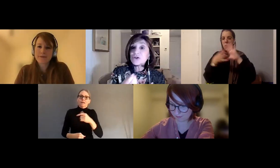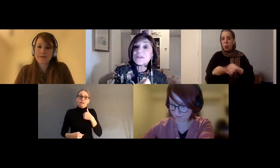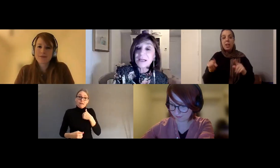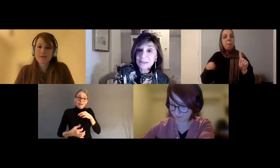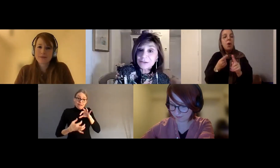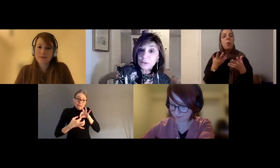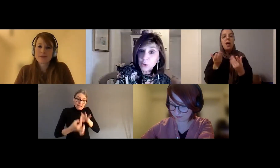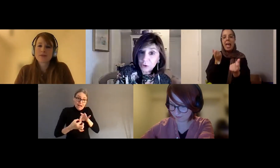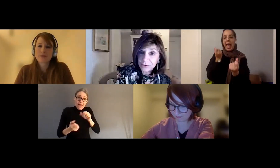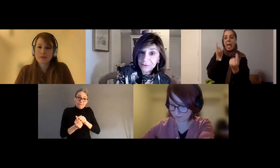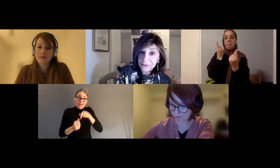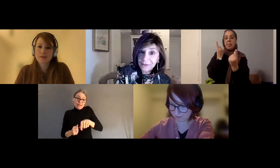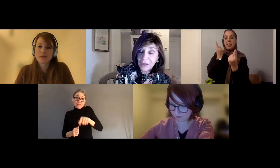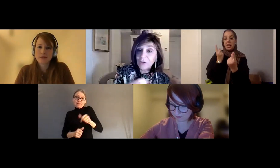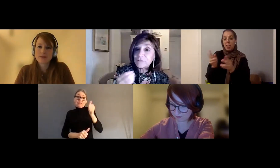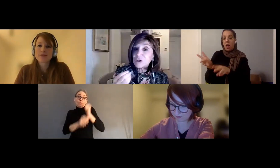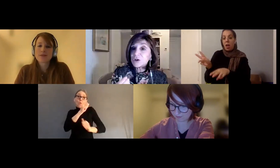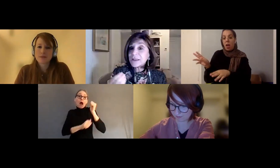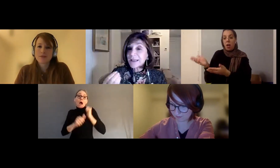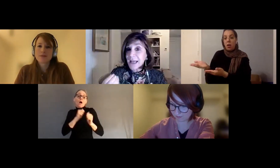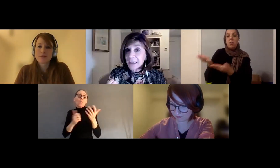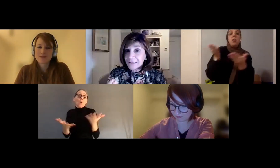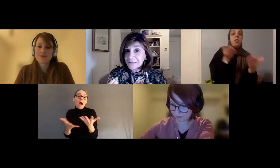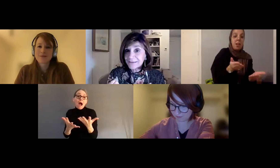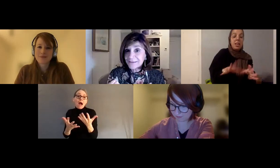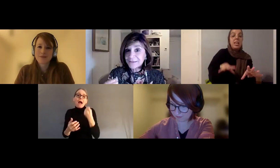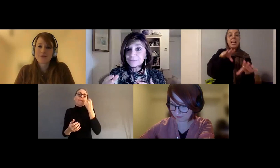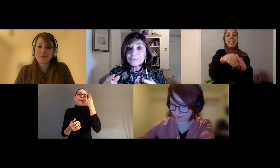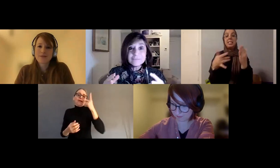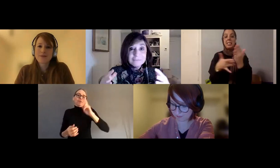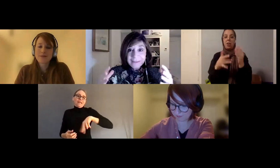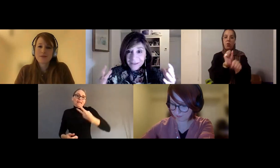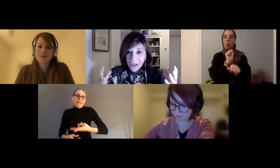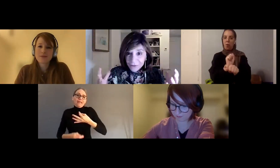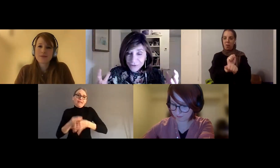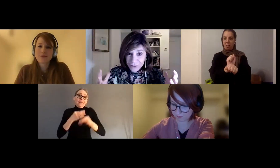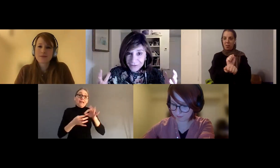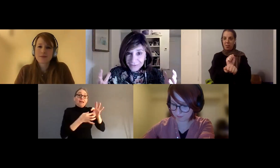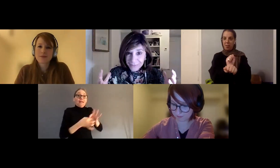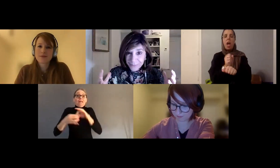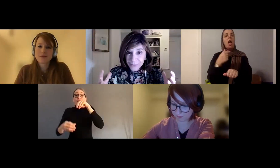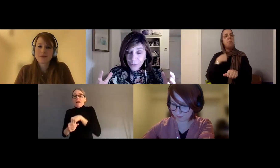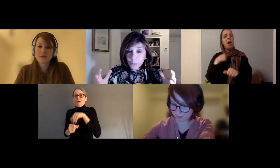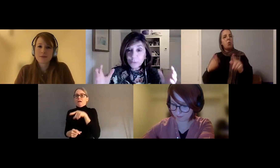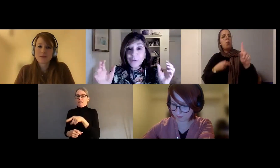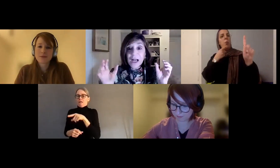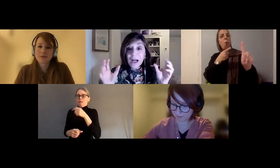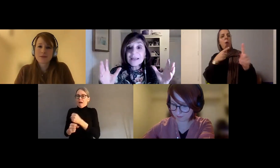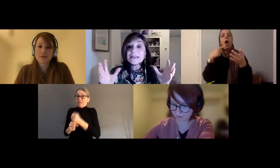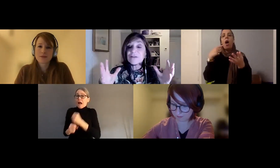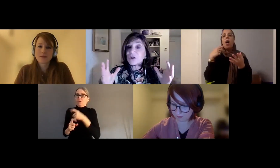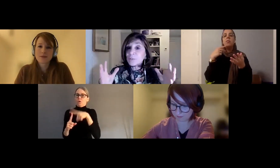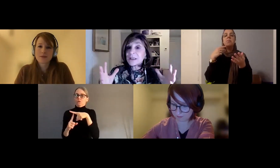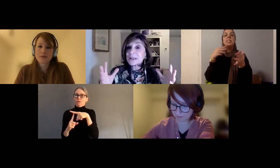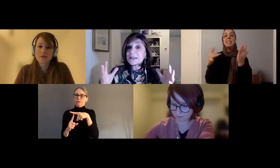into technical work, of looking at technology through the